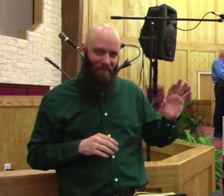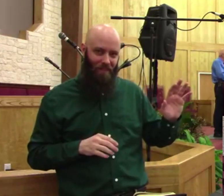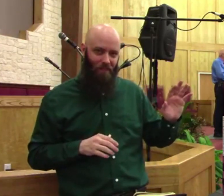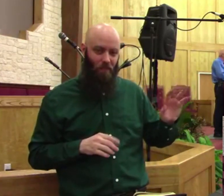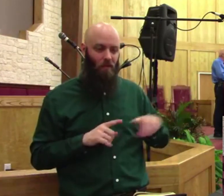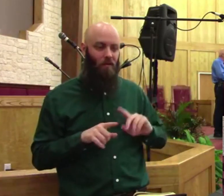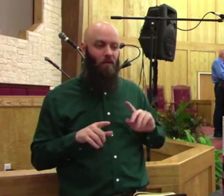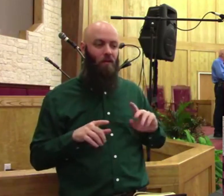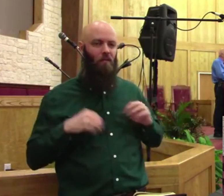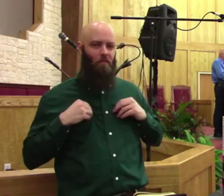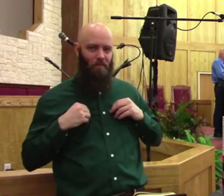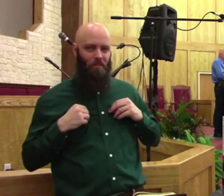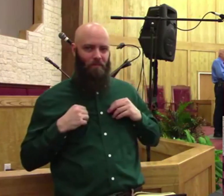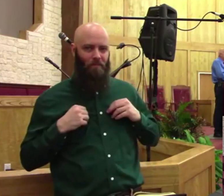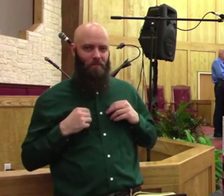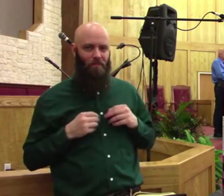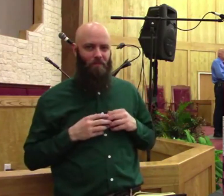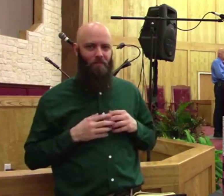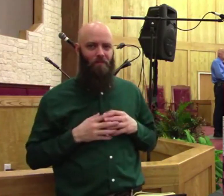it.